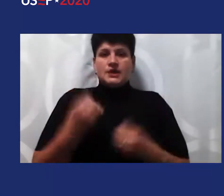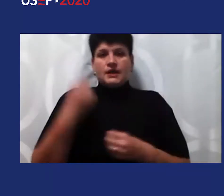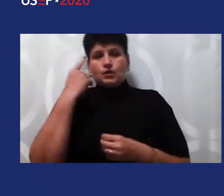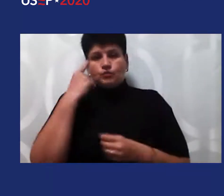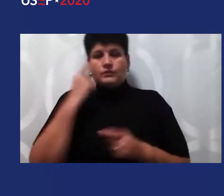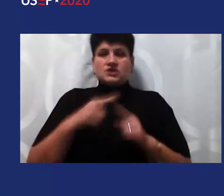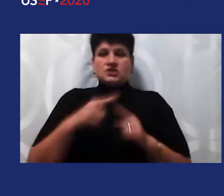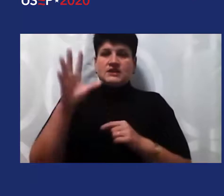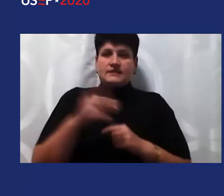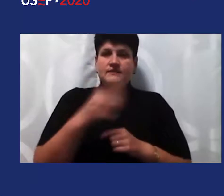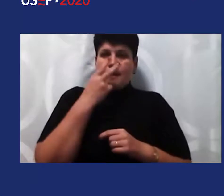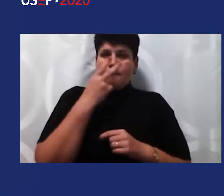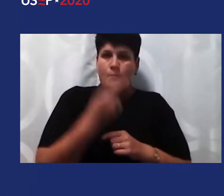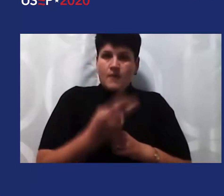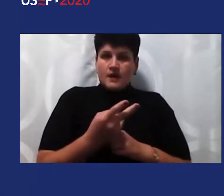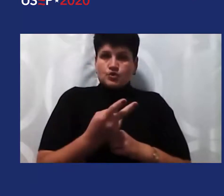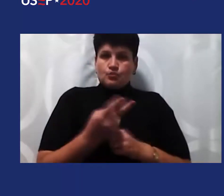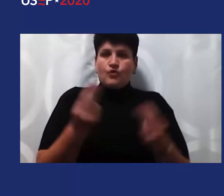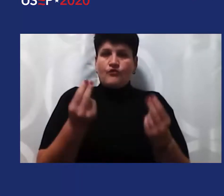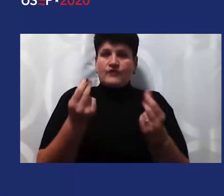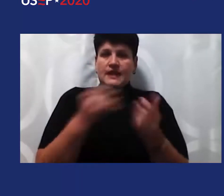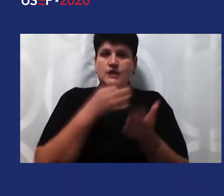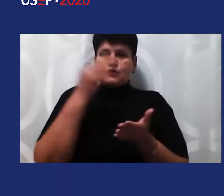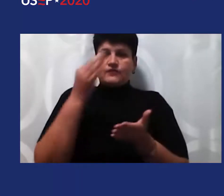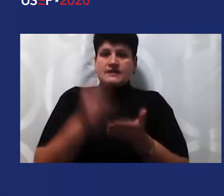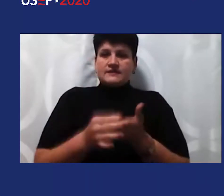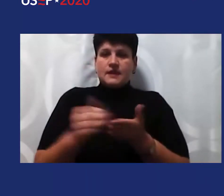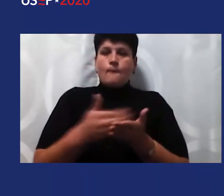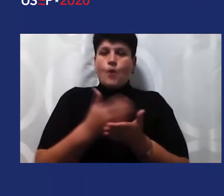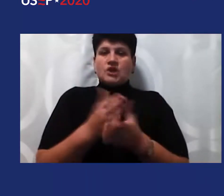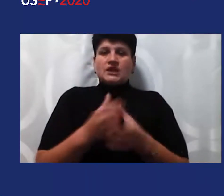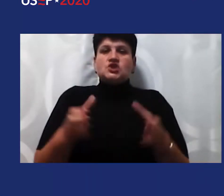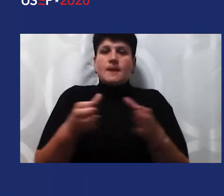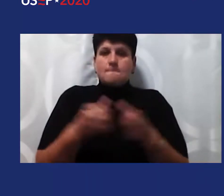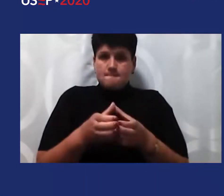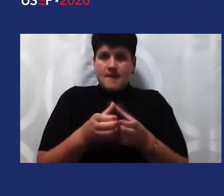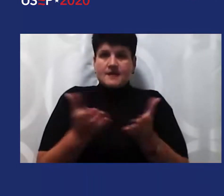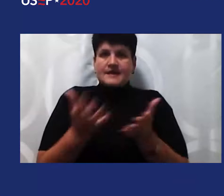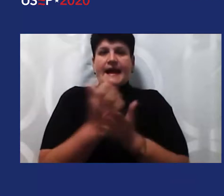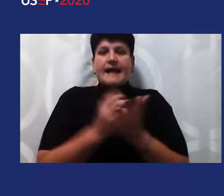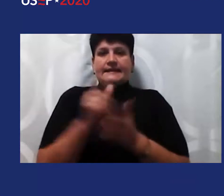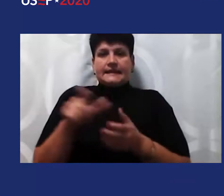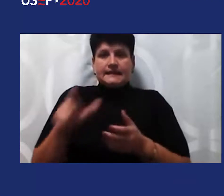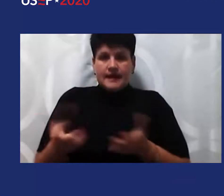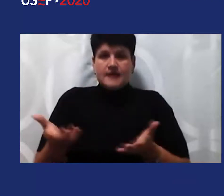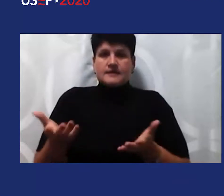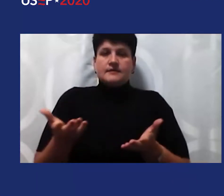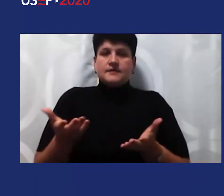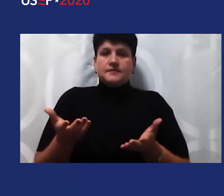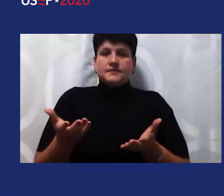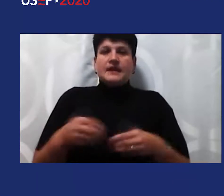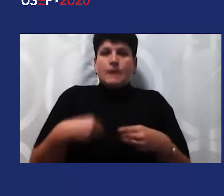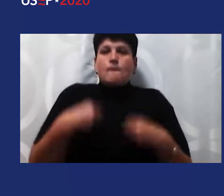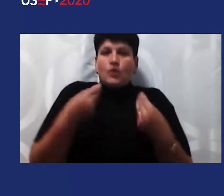official reports, and I think we are going to see the same in the